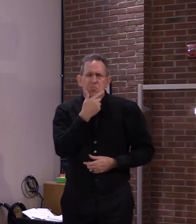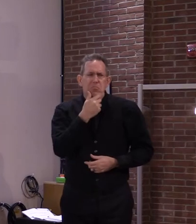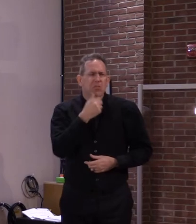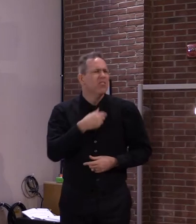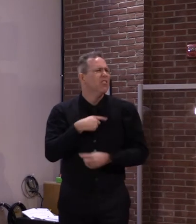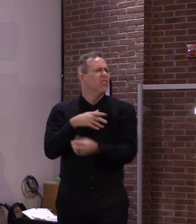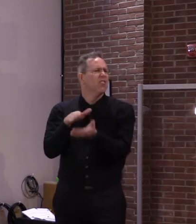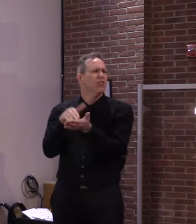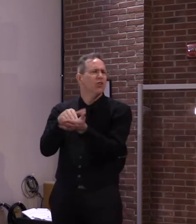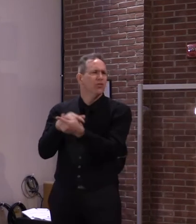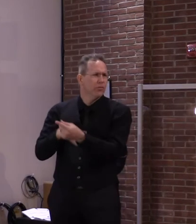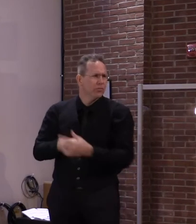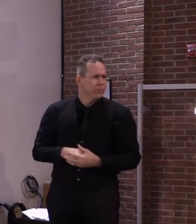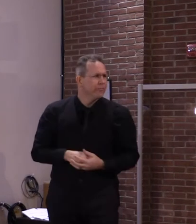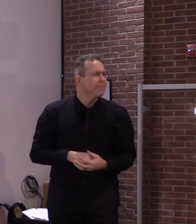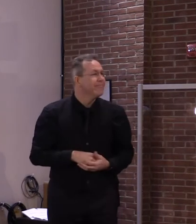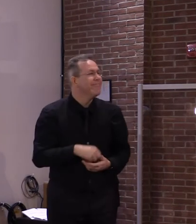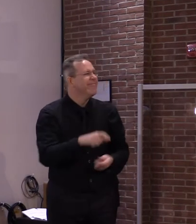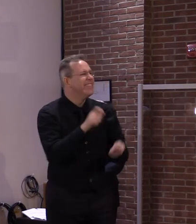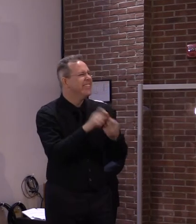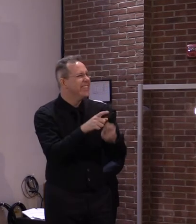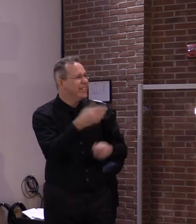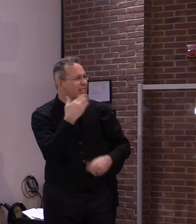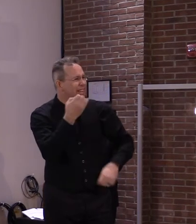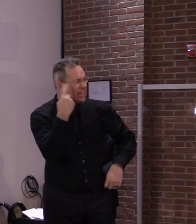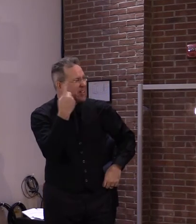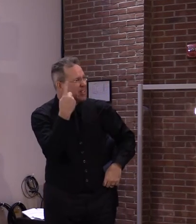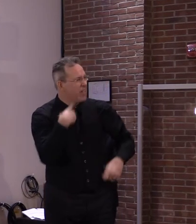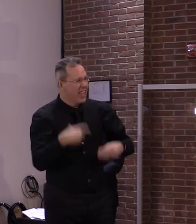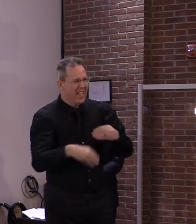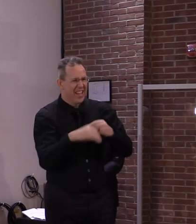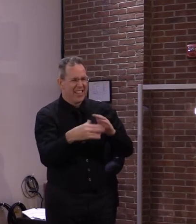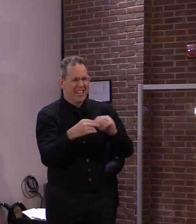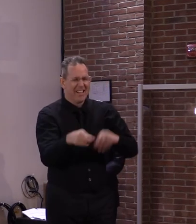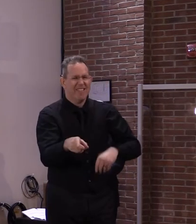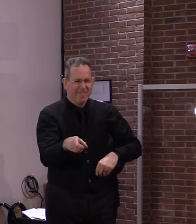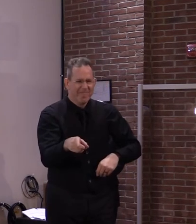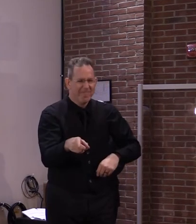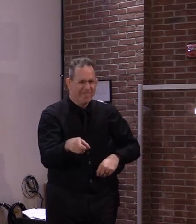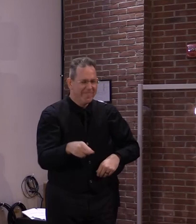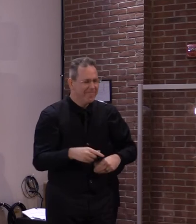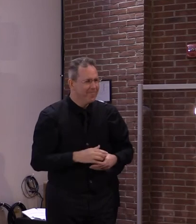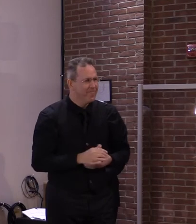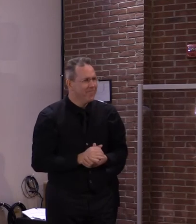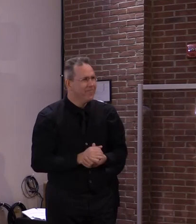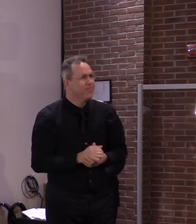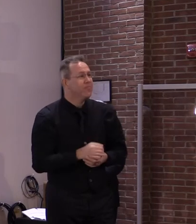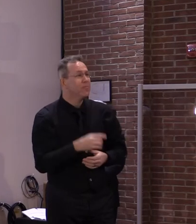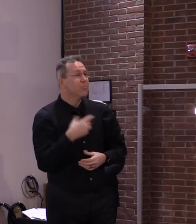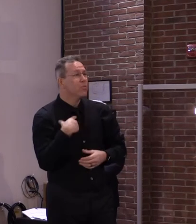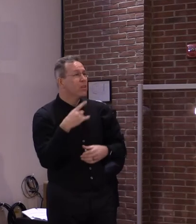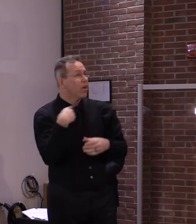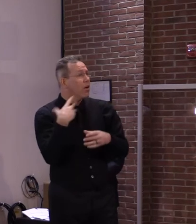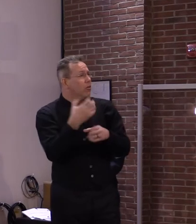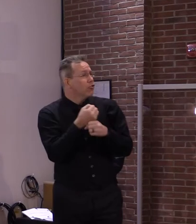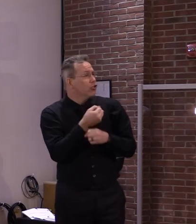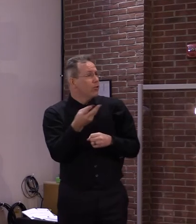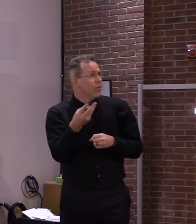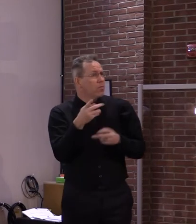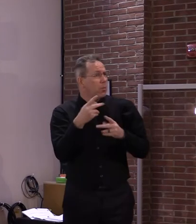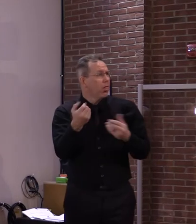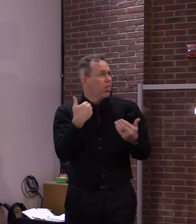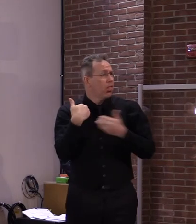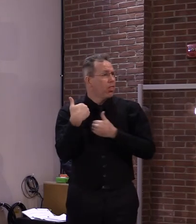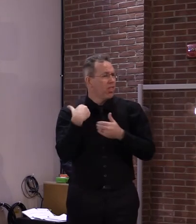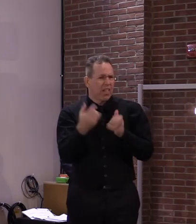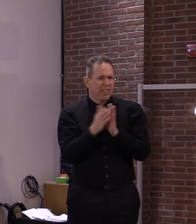and that's exactly correct i'll just add one sentence we've received a number of inquiries just like the ones you mentioned and